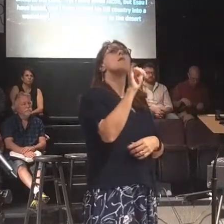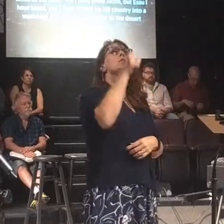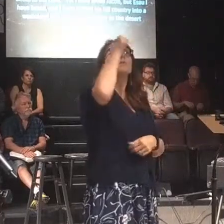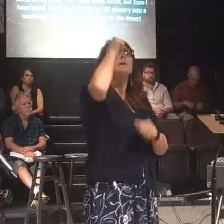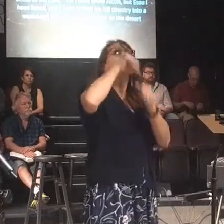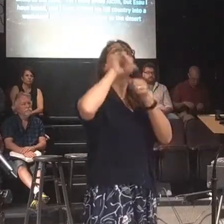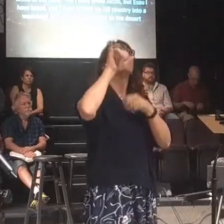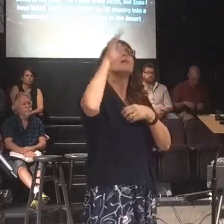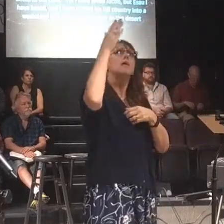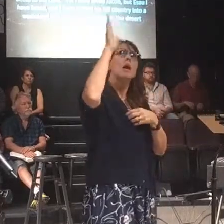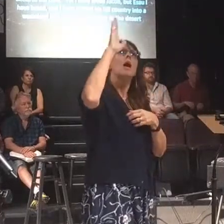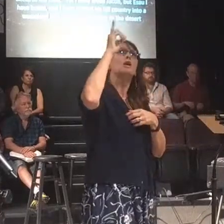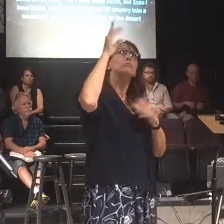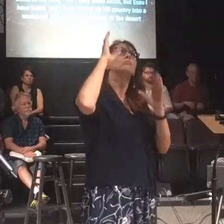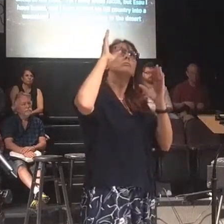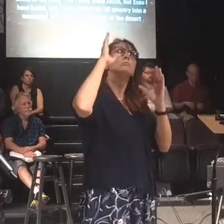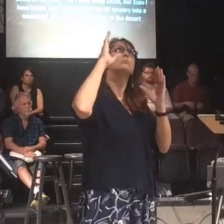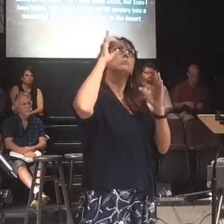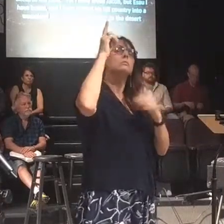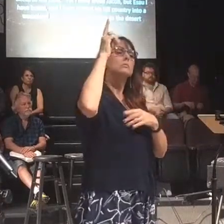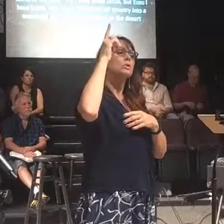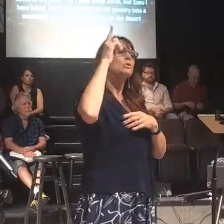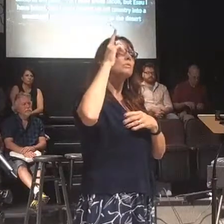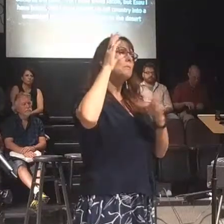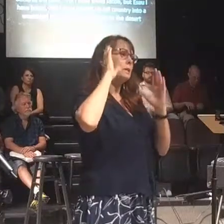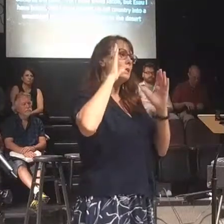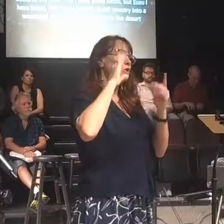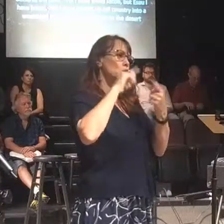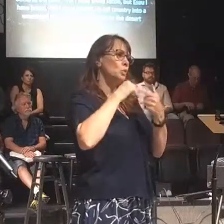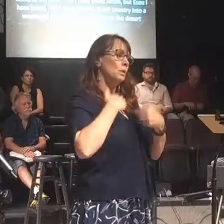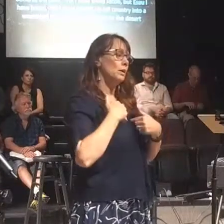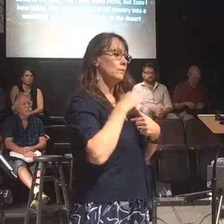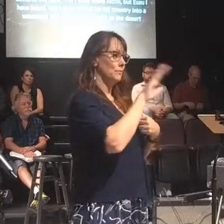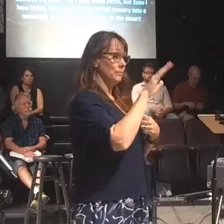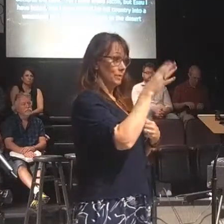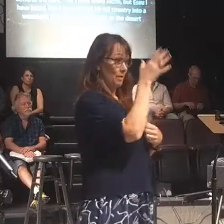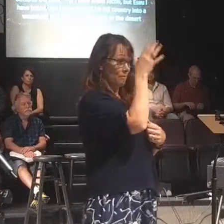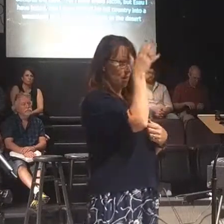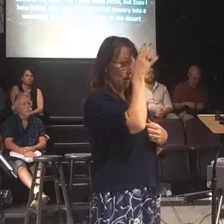See, as a father, on Father's Day, this is cool to consider.